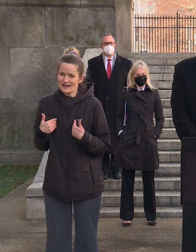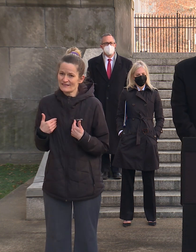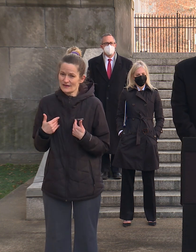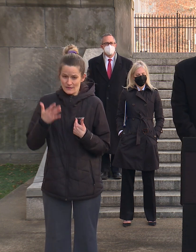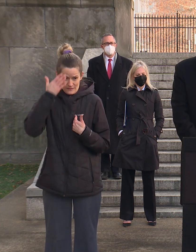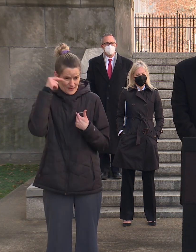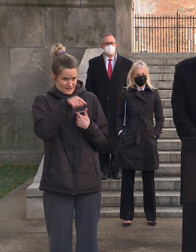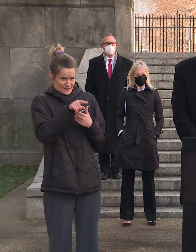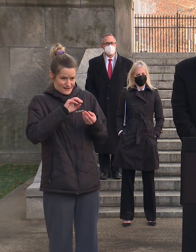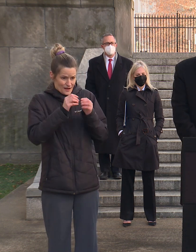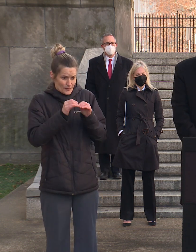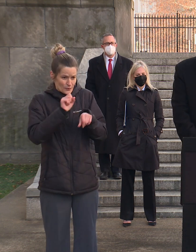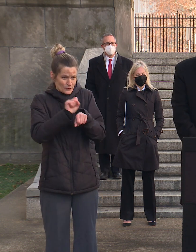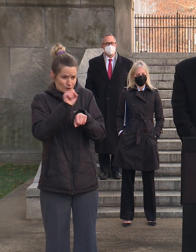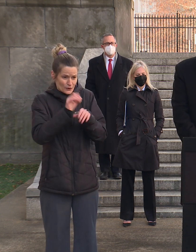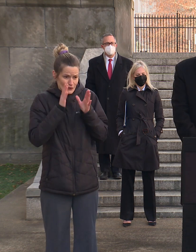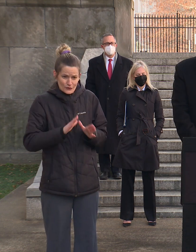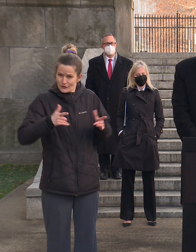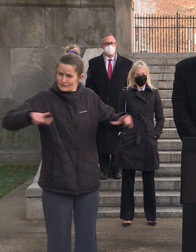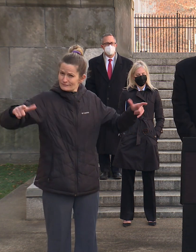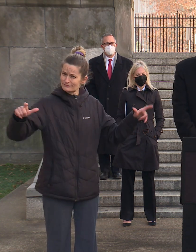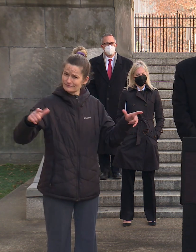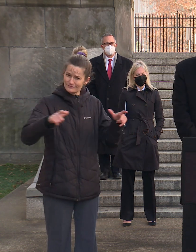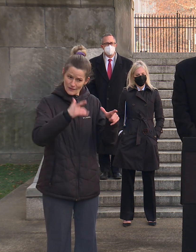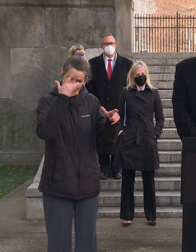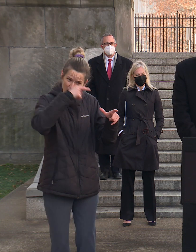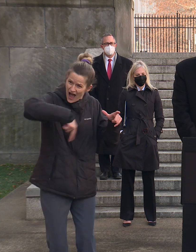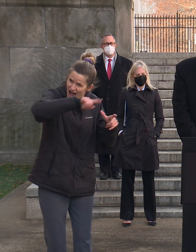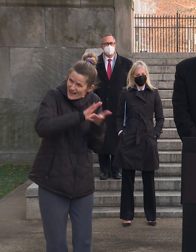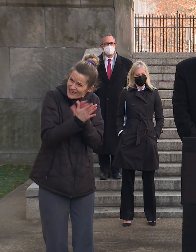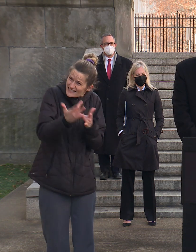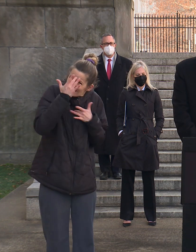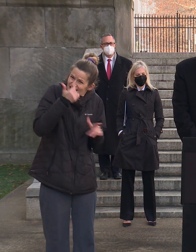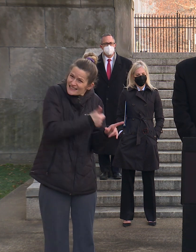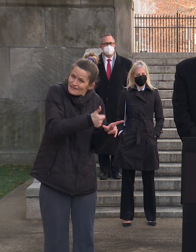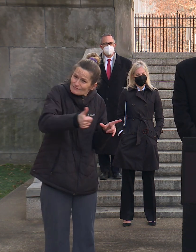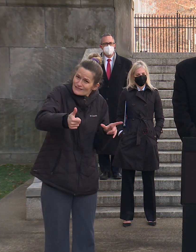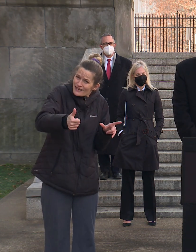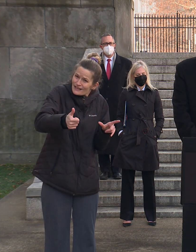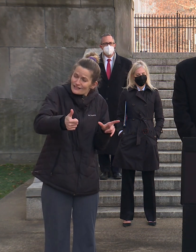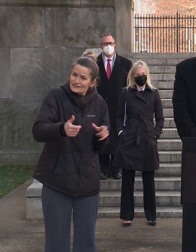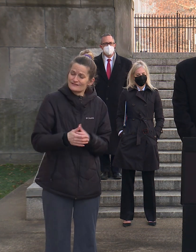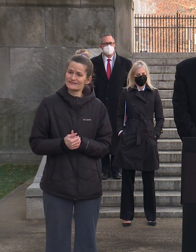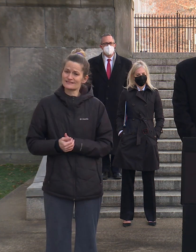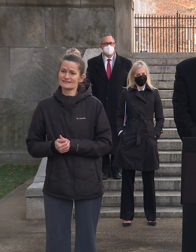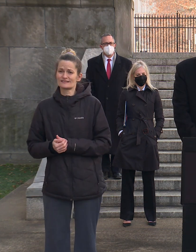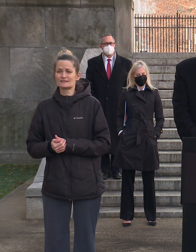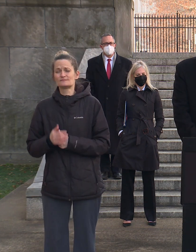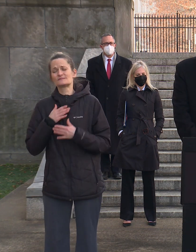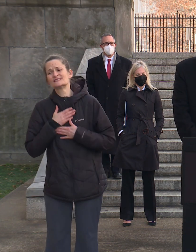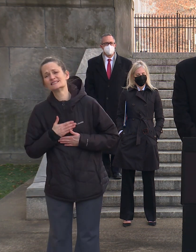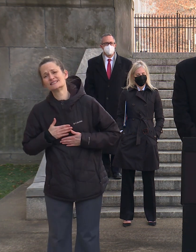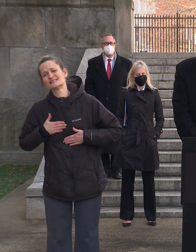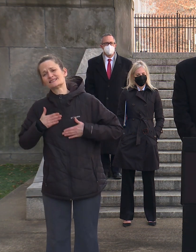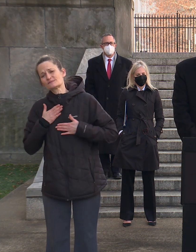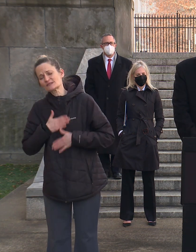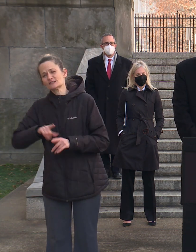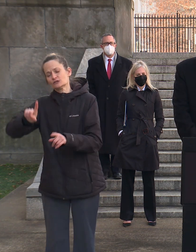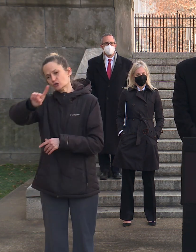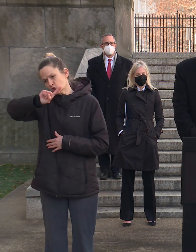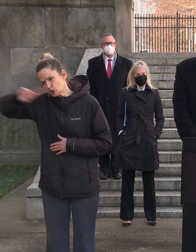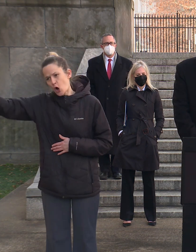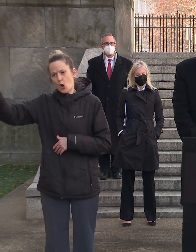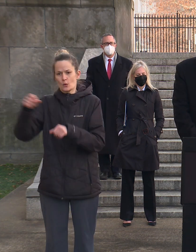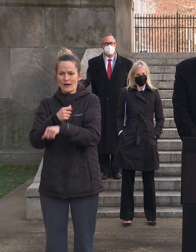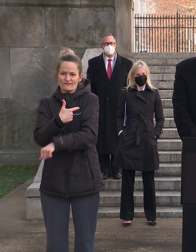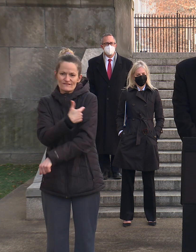own people becoming infected. Please go and get vaccinated and get your booster and help us